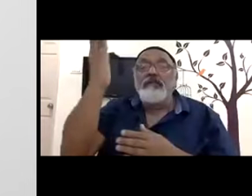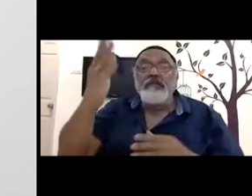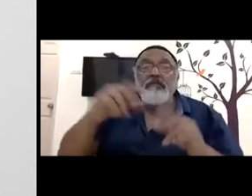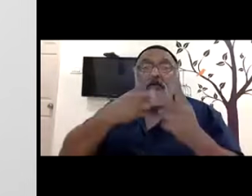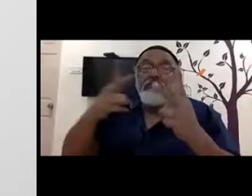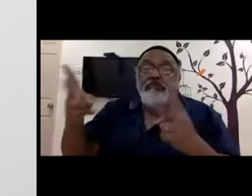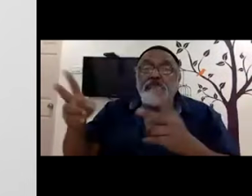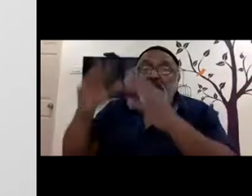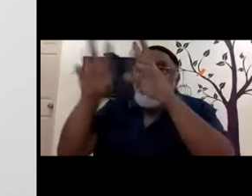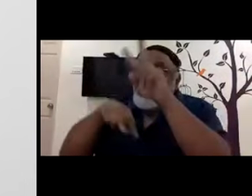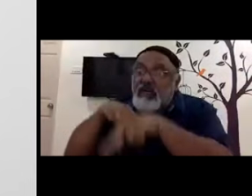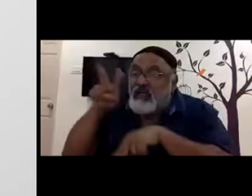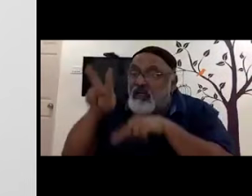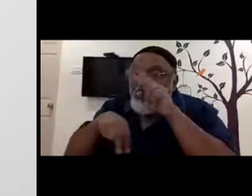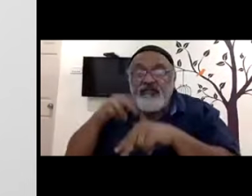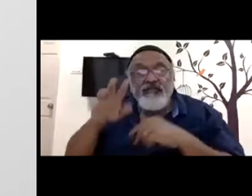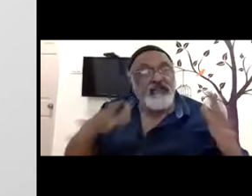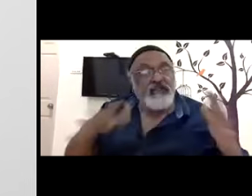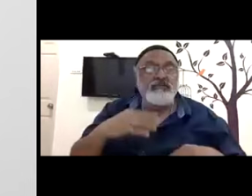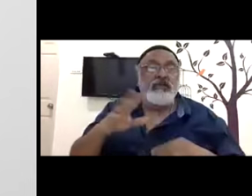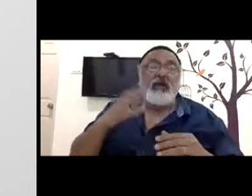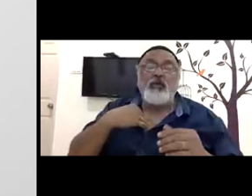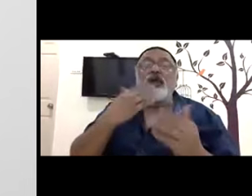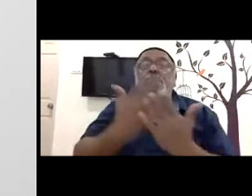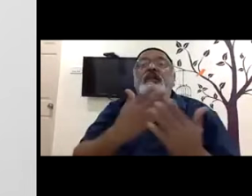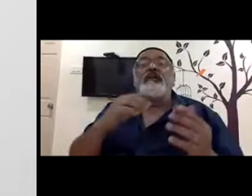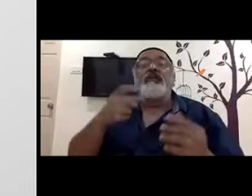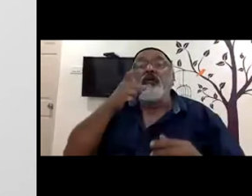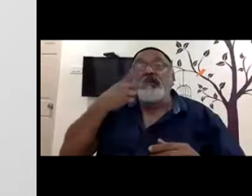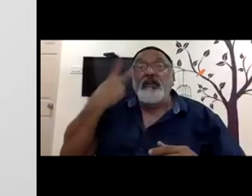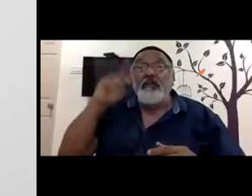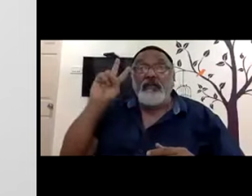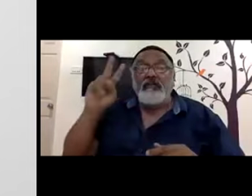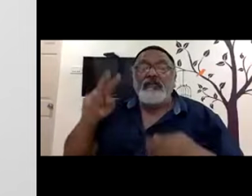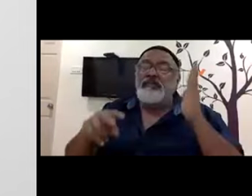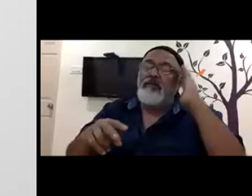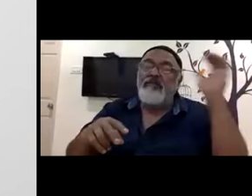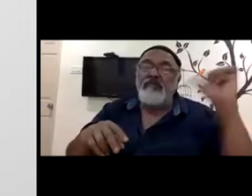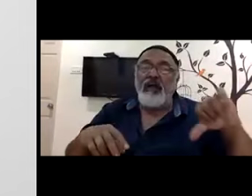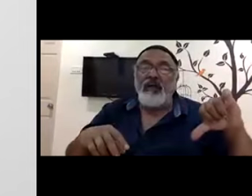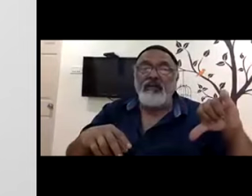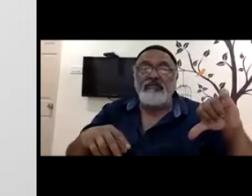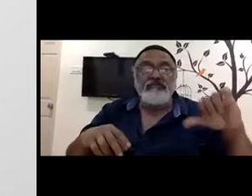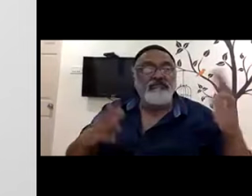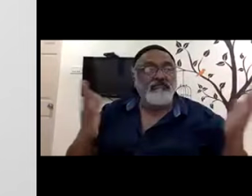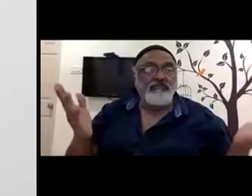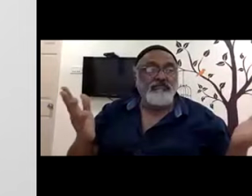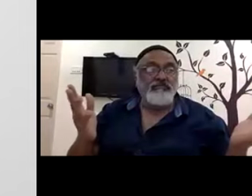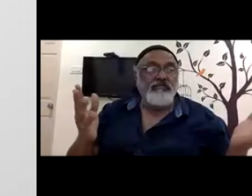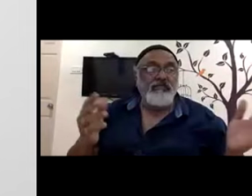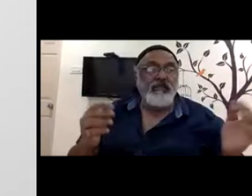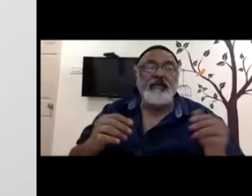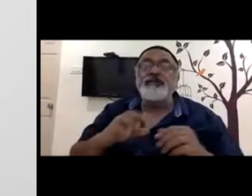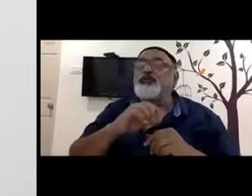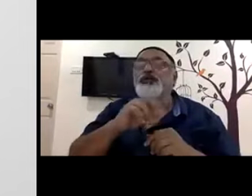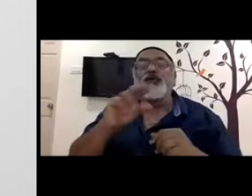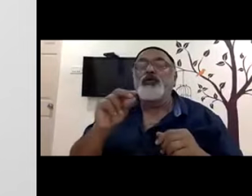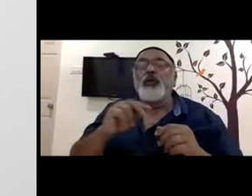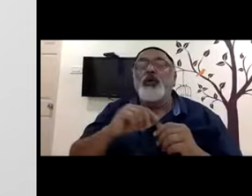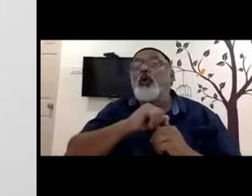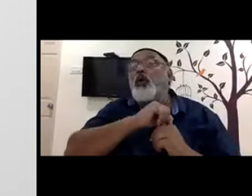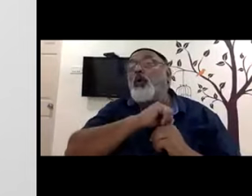test through my research. Okay. Not all researchers need to have a hypothesis. However, most of them, depending